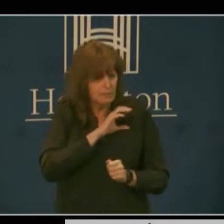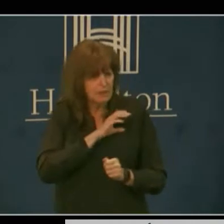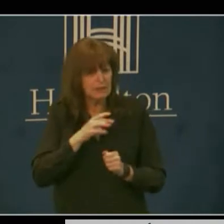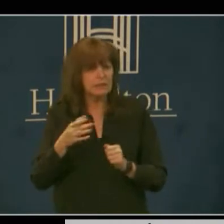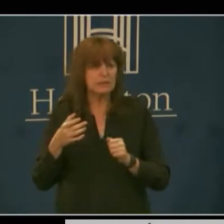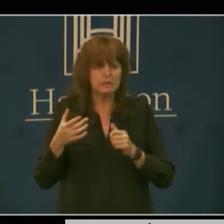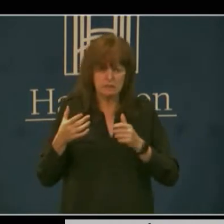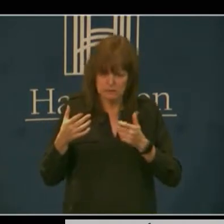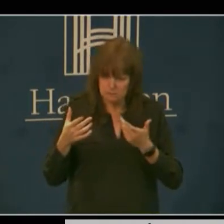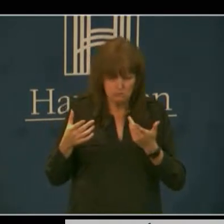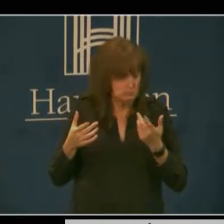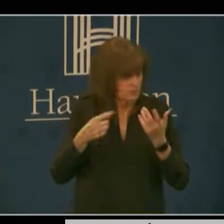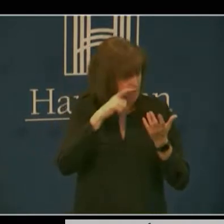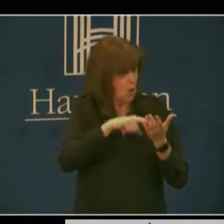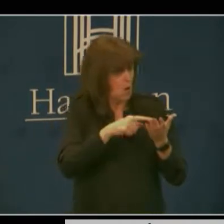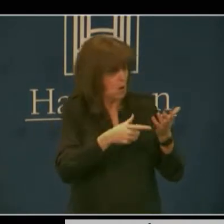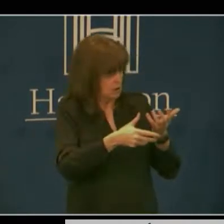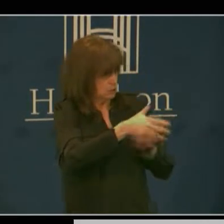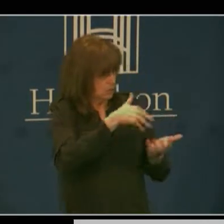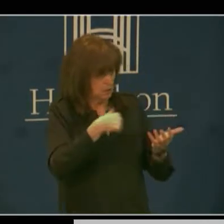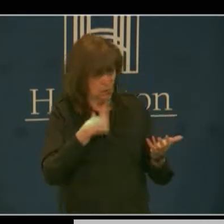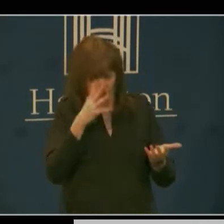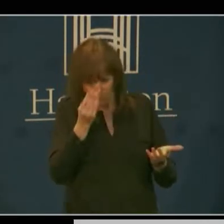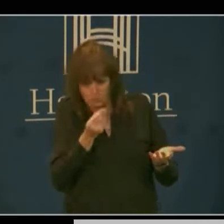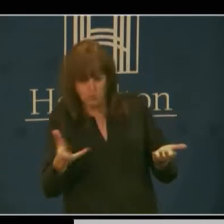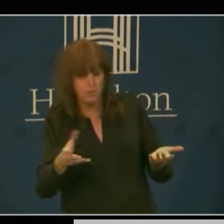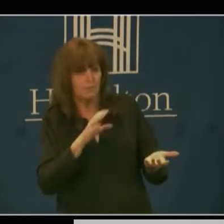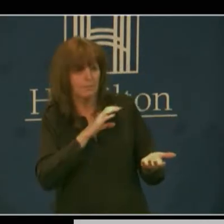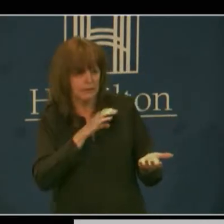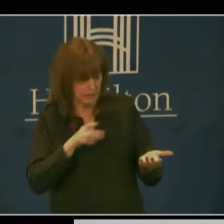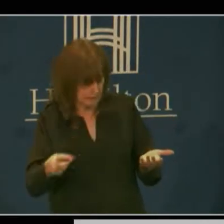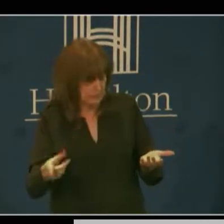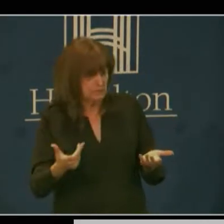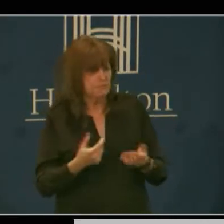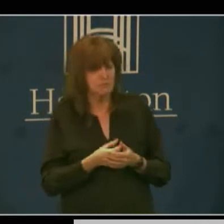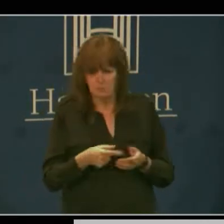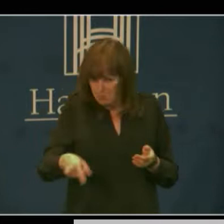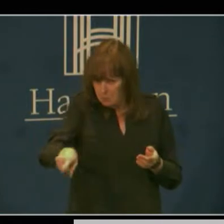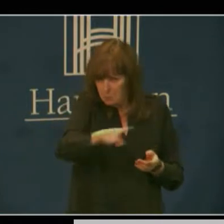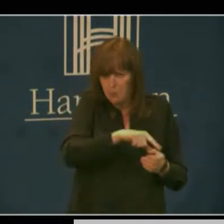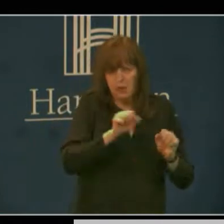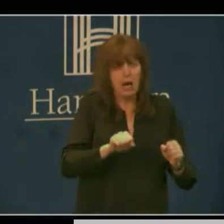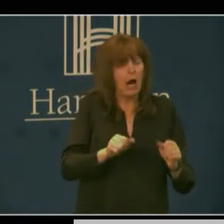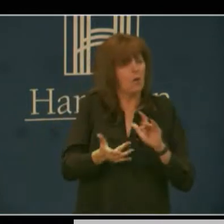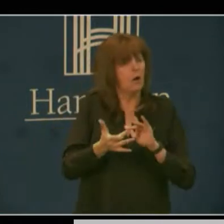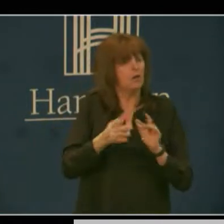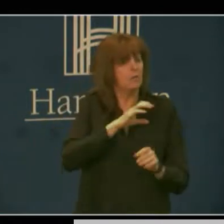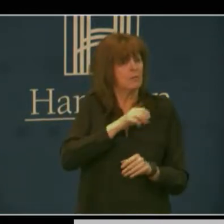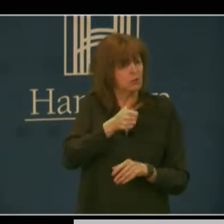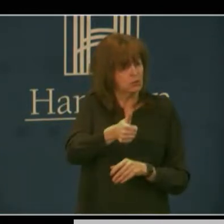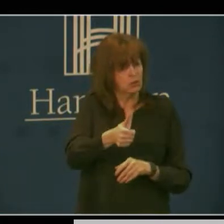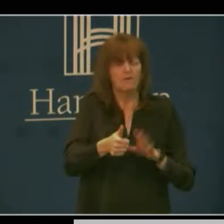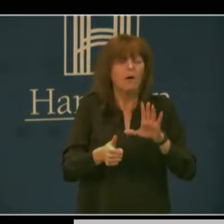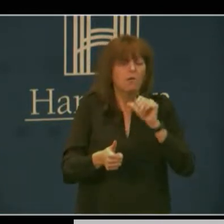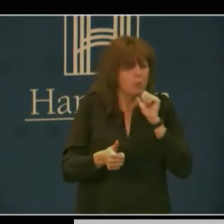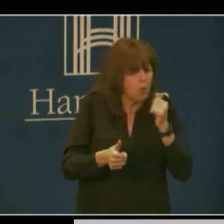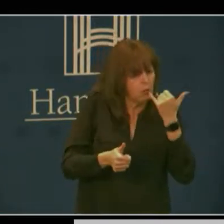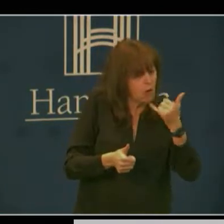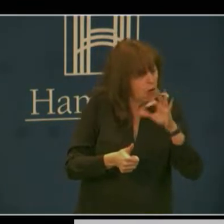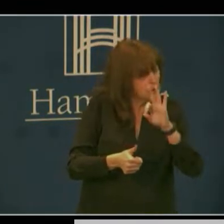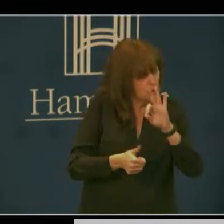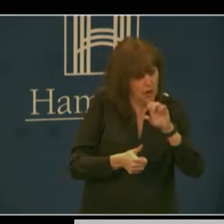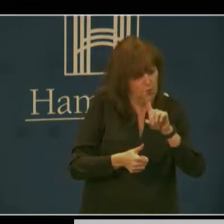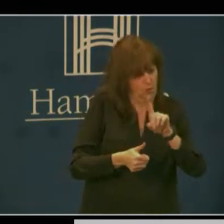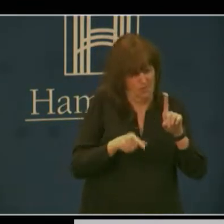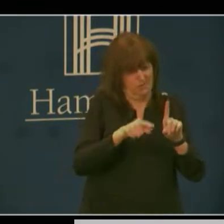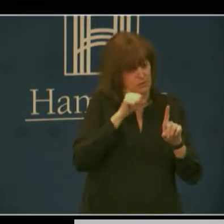gatherings. And again, members of the public can contact the police. Please not at 911. This is not an emergency, but through